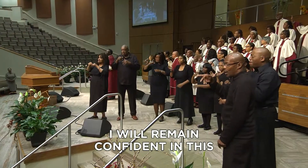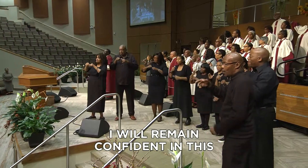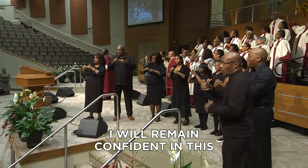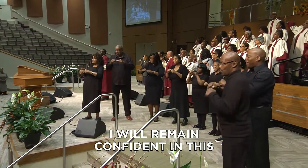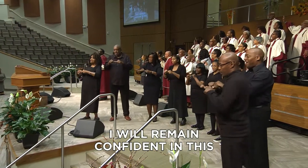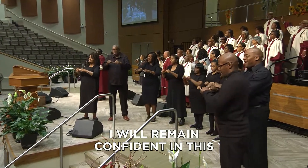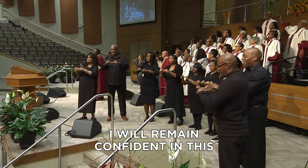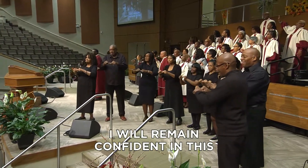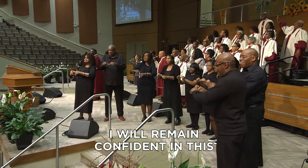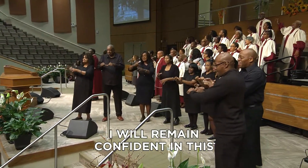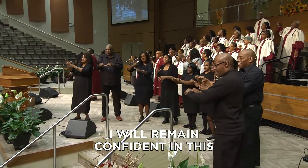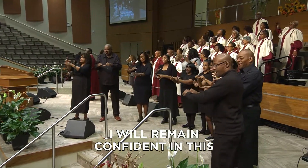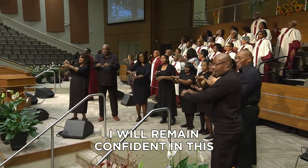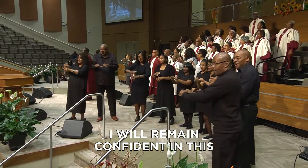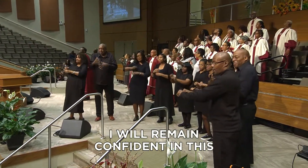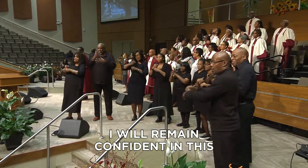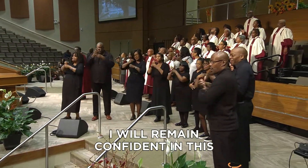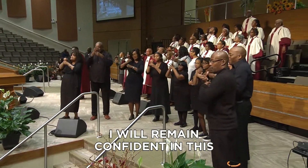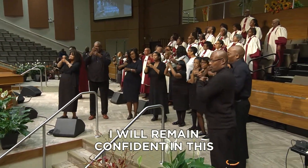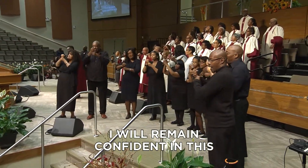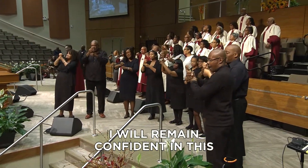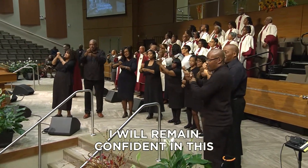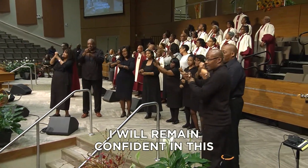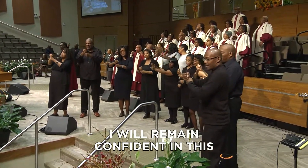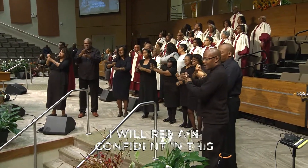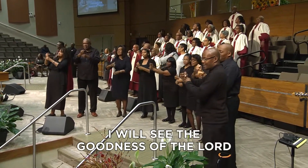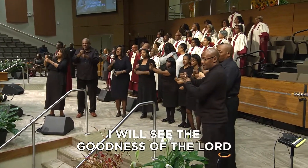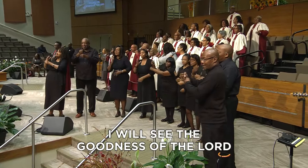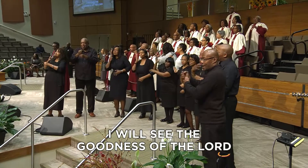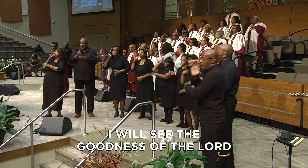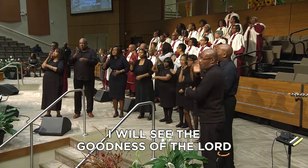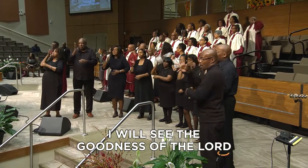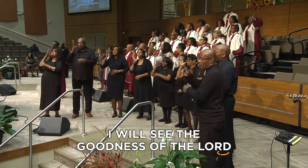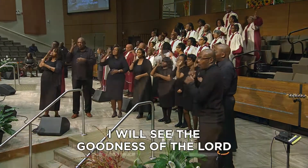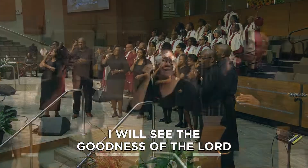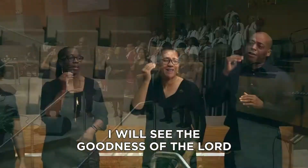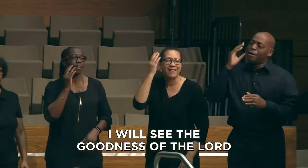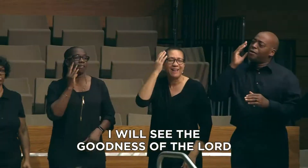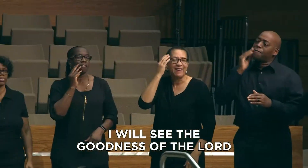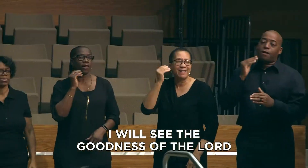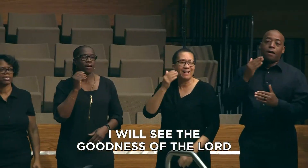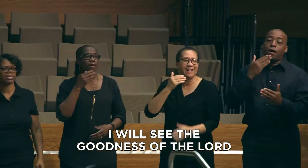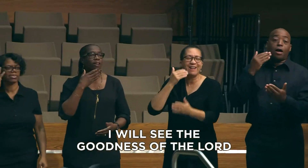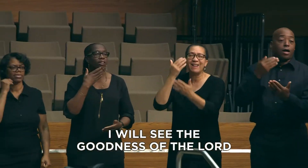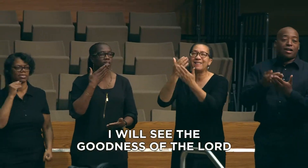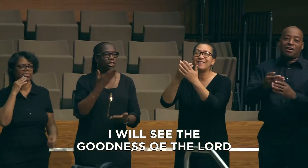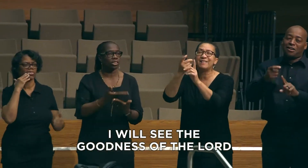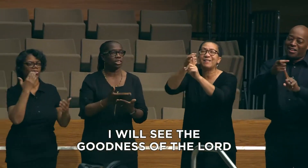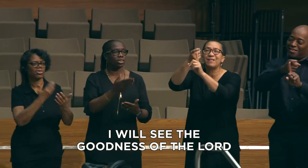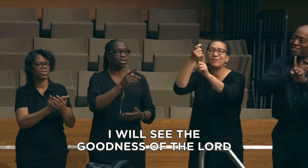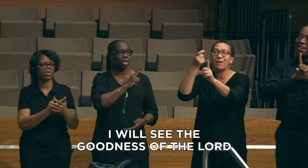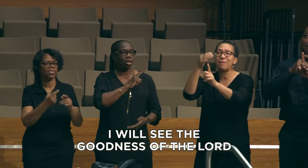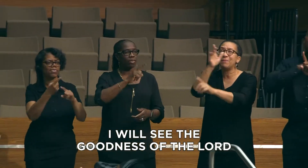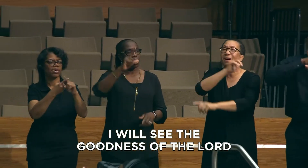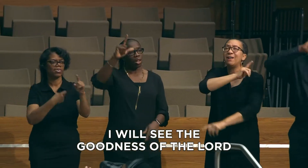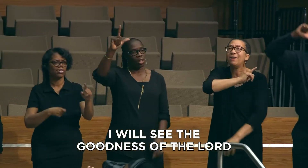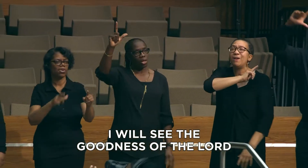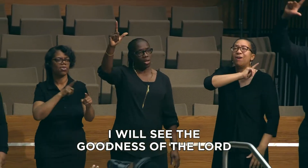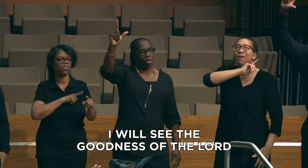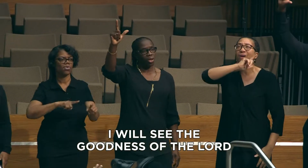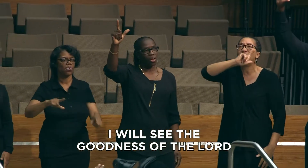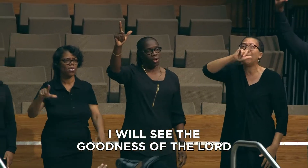will remain. Confident in this, I will see the goodness of